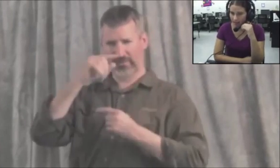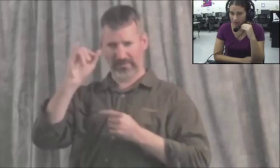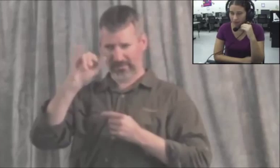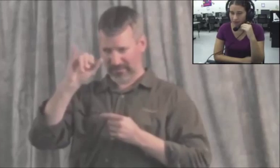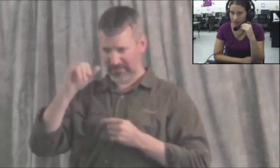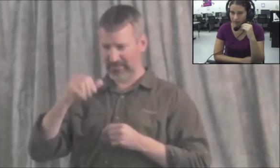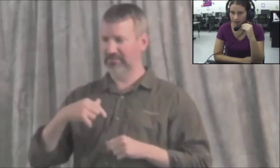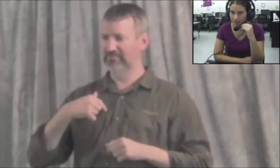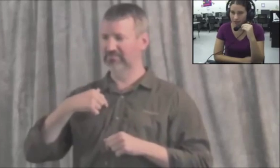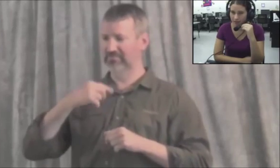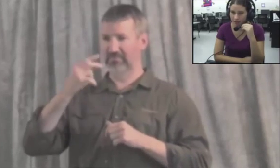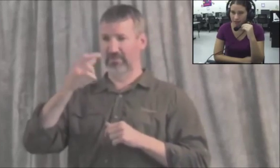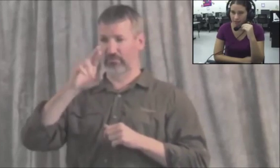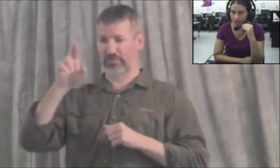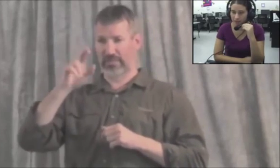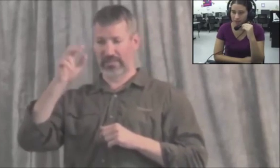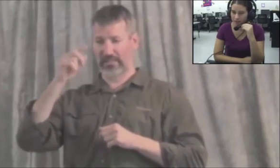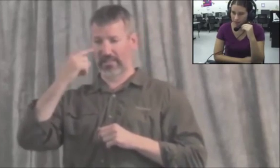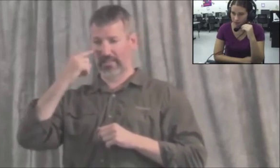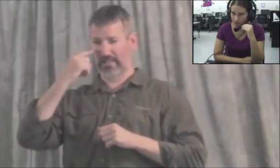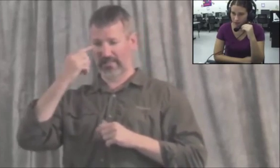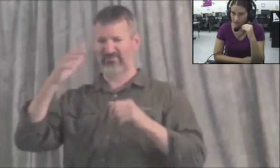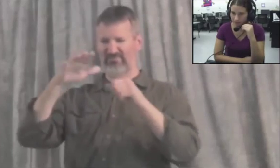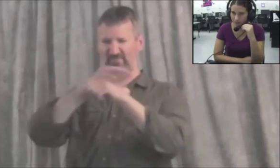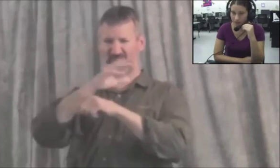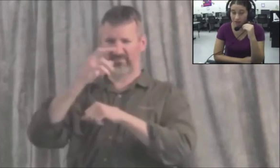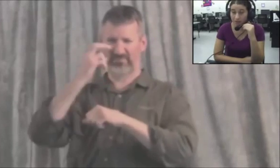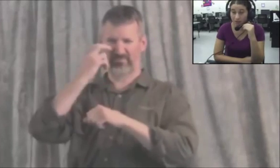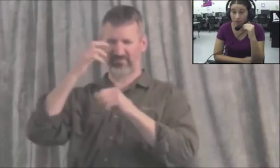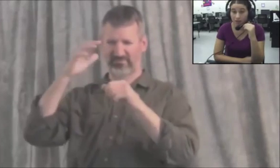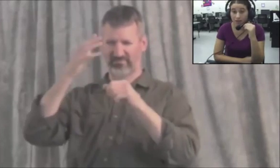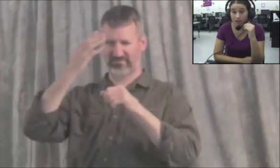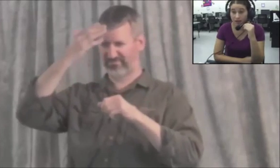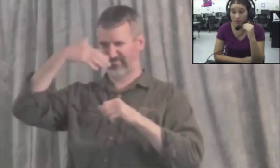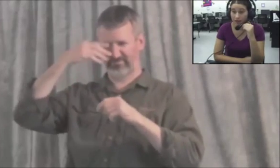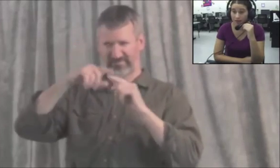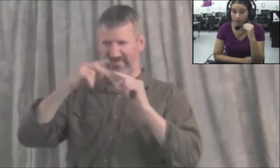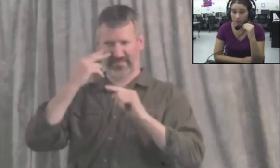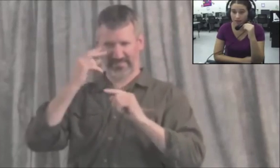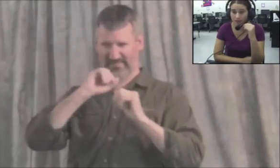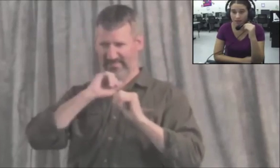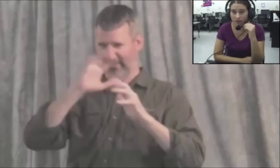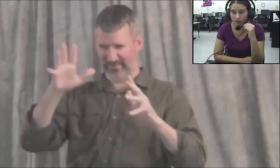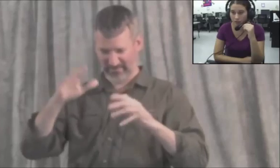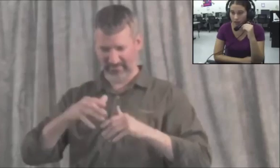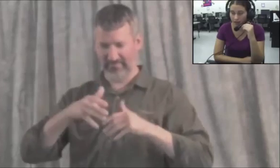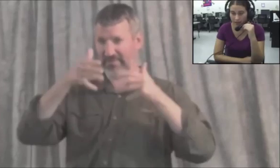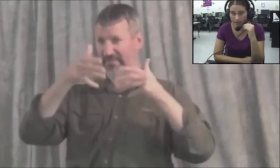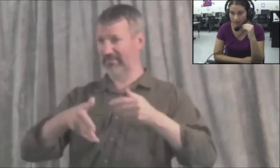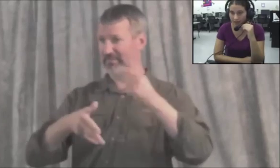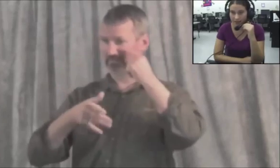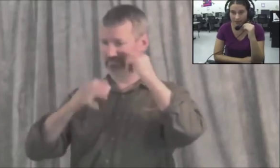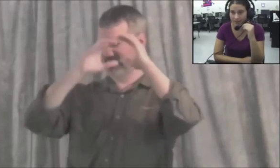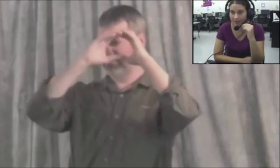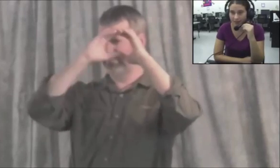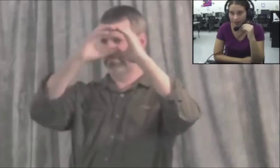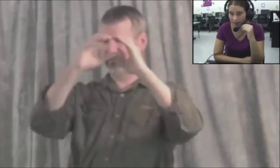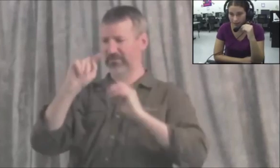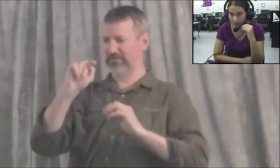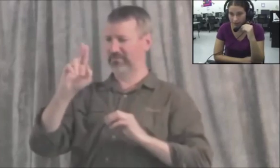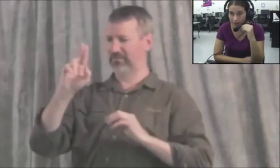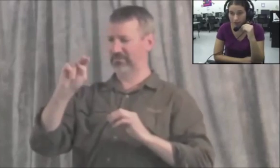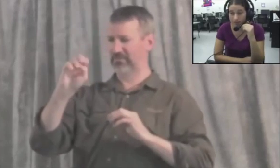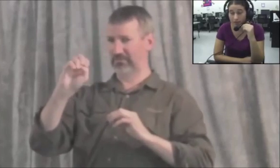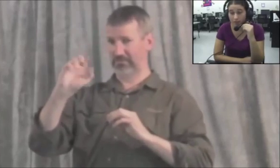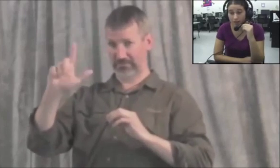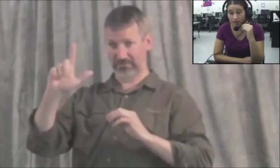to clarify and explain a little bit about my vision. In my right eye, I am completely blind. I can't see